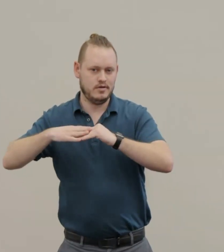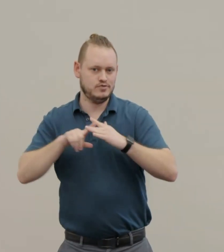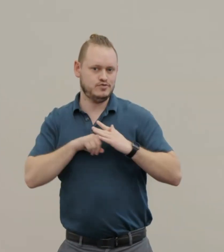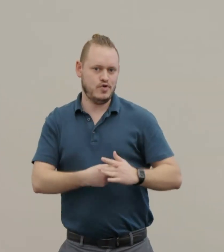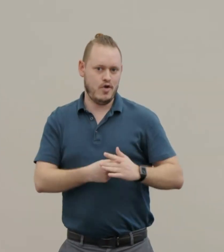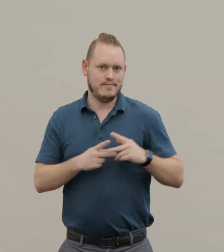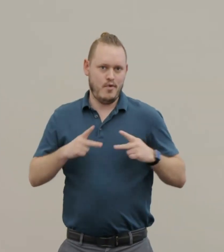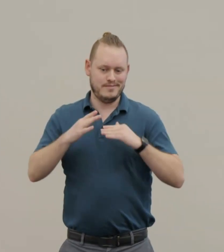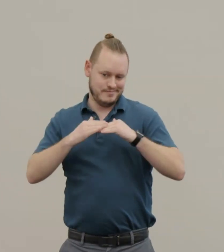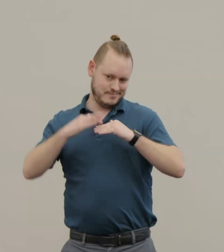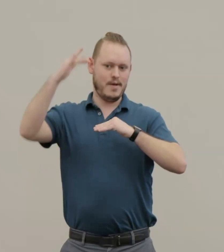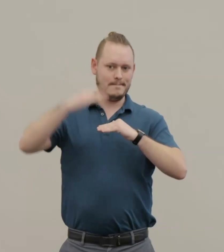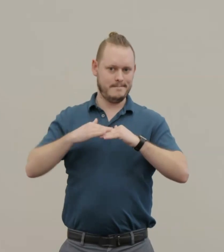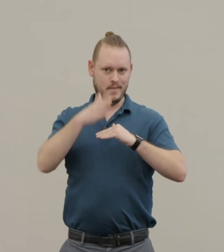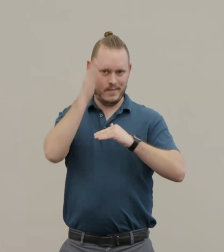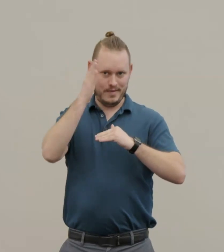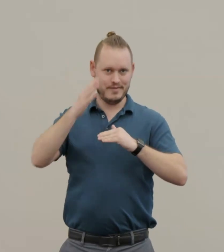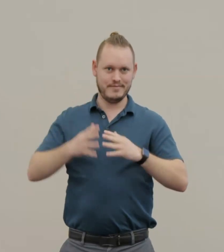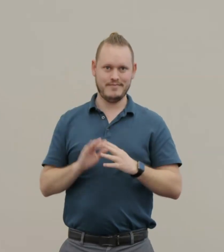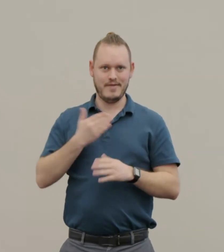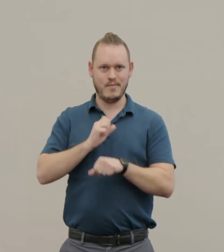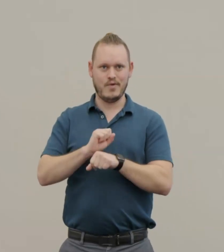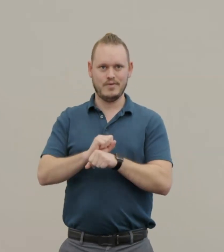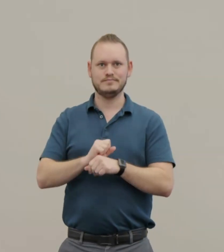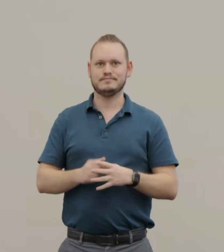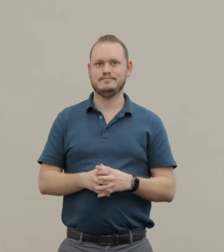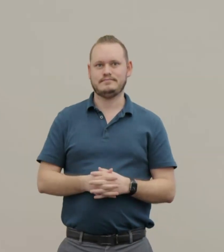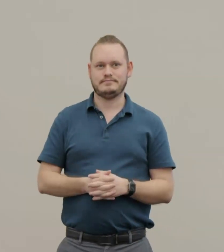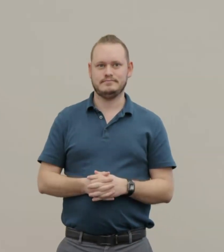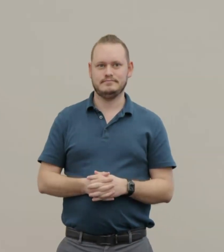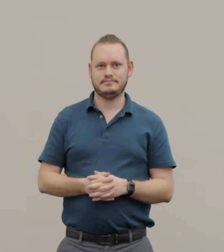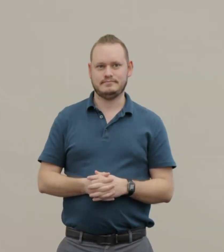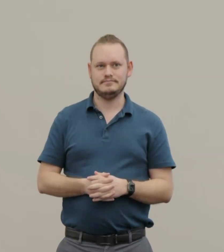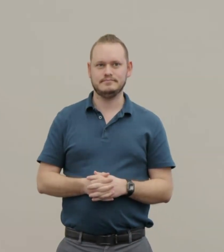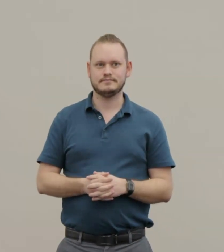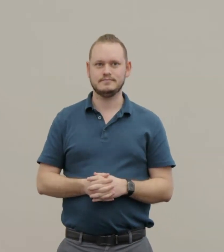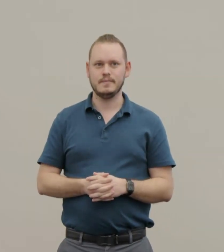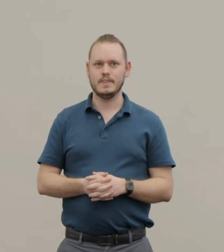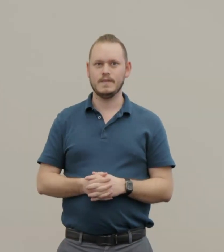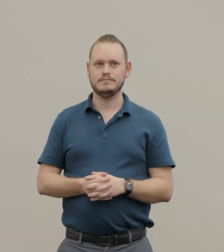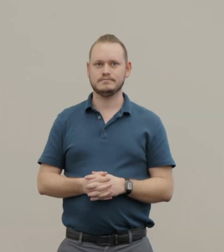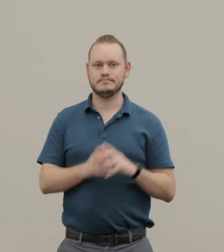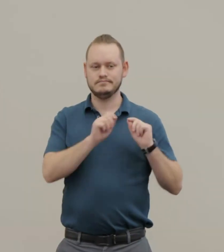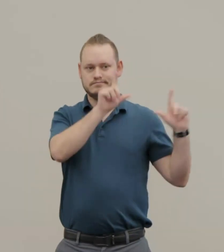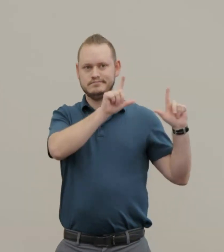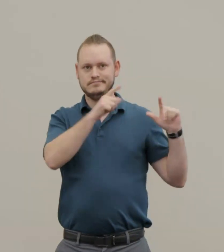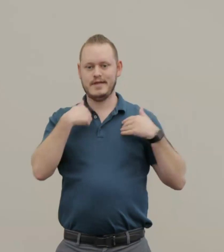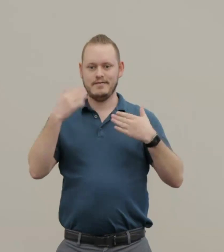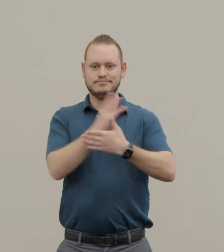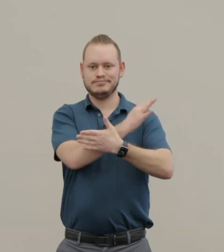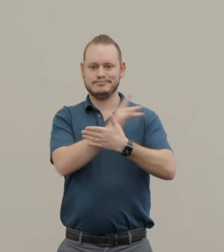the starting place for our work. So on the screen here, we've got a